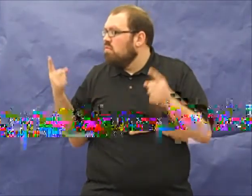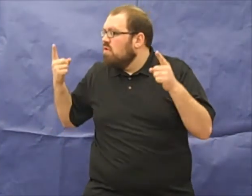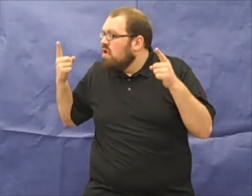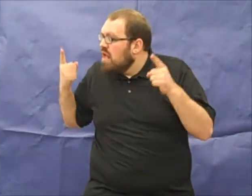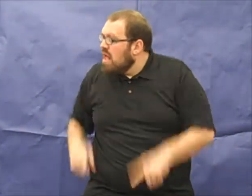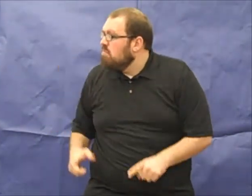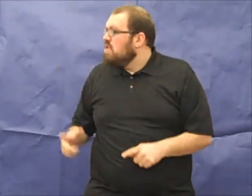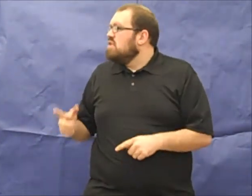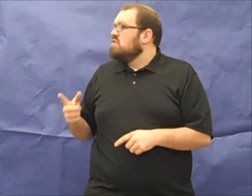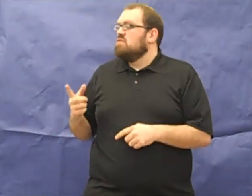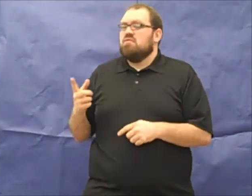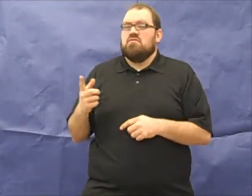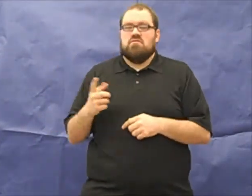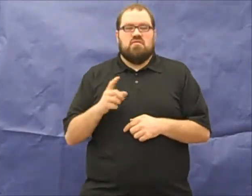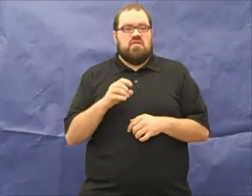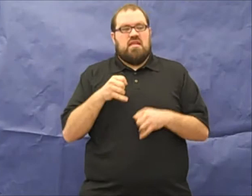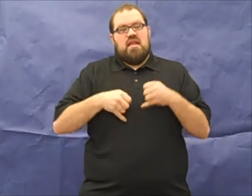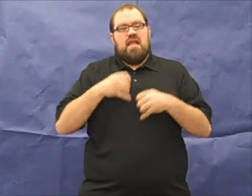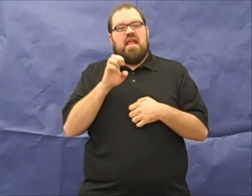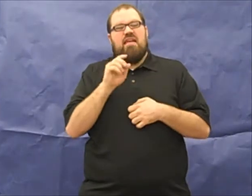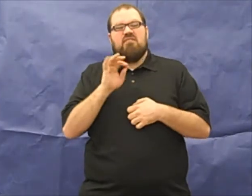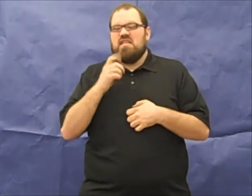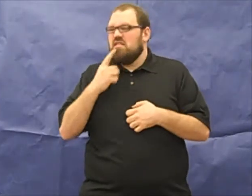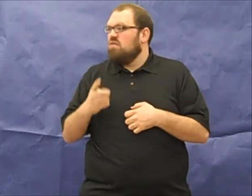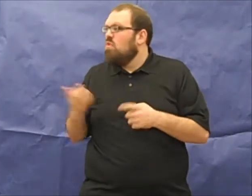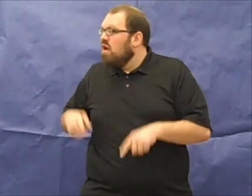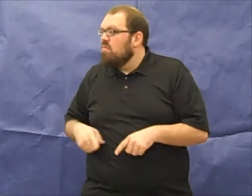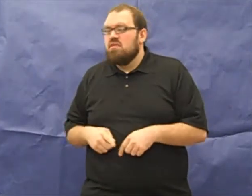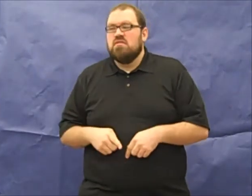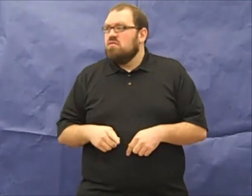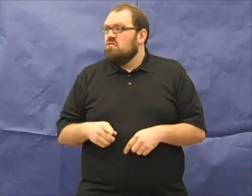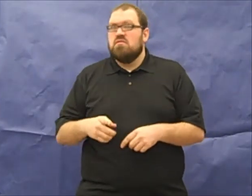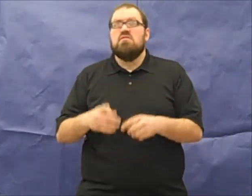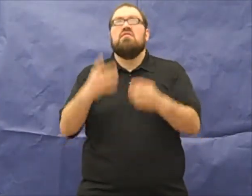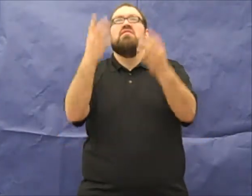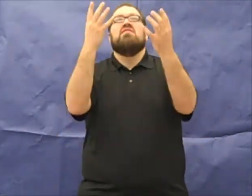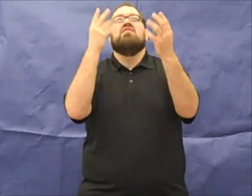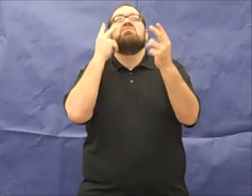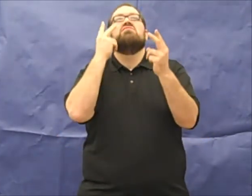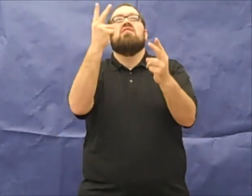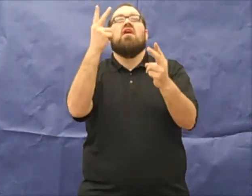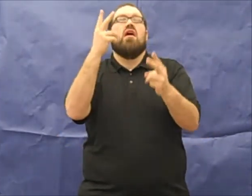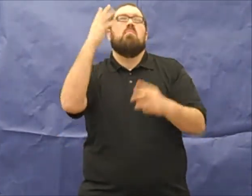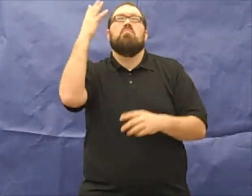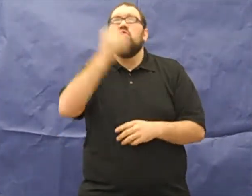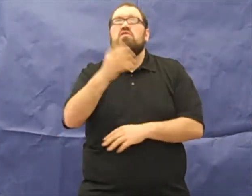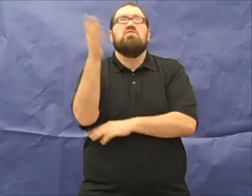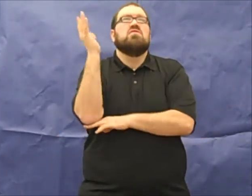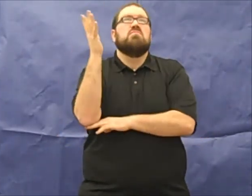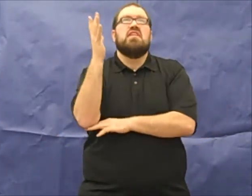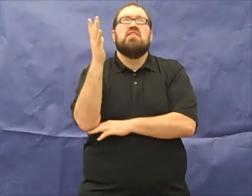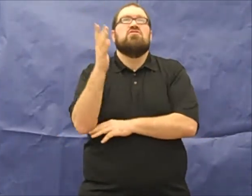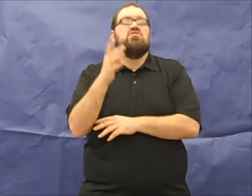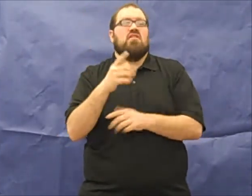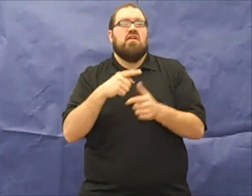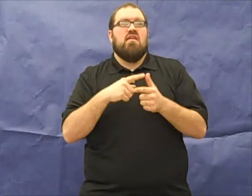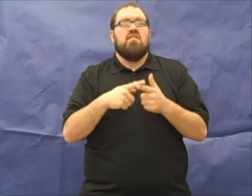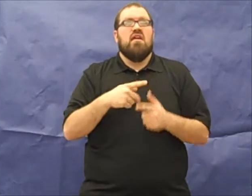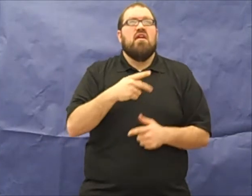happened?" Effie hurries over. "We lost the feed just after Katniss's beautiful speech, and then Hamish said he thought